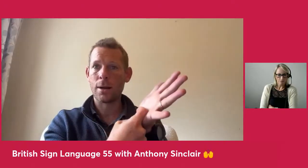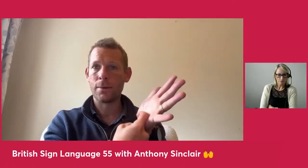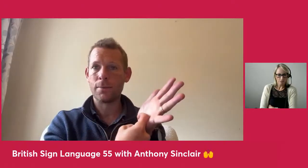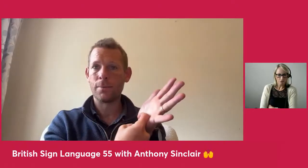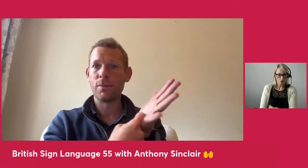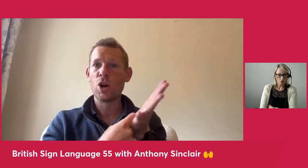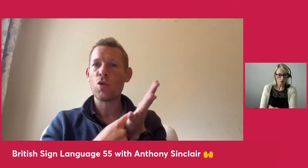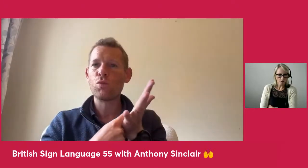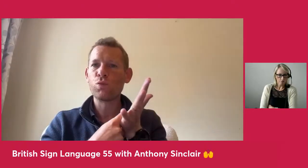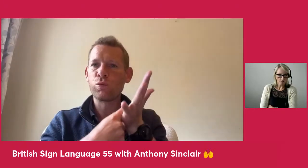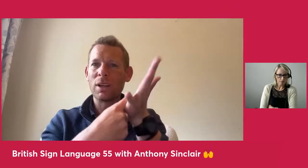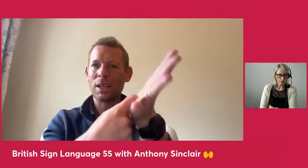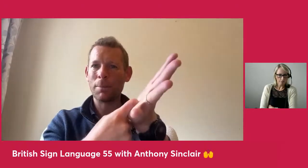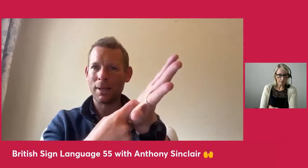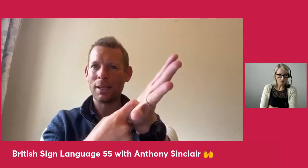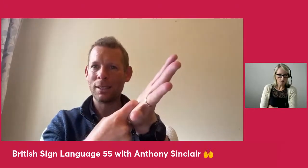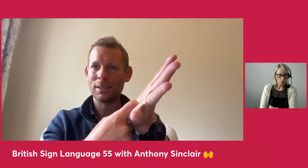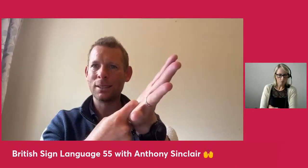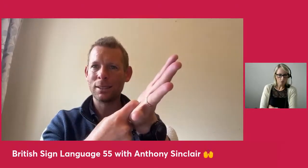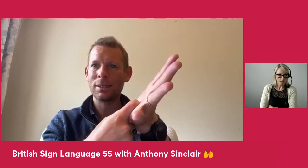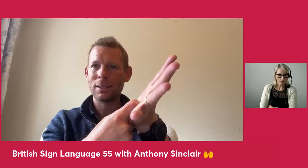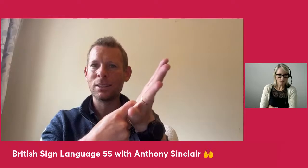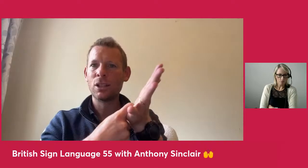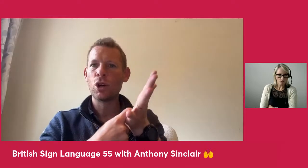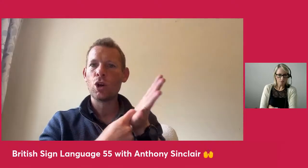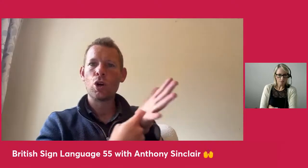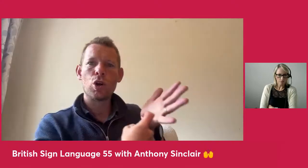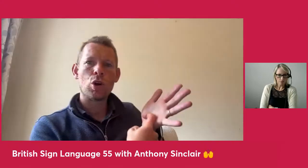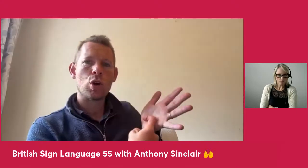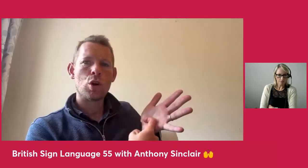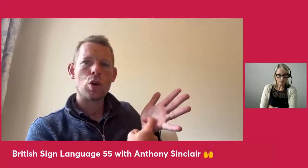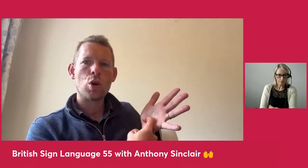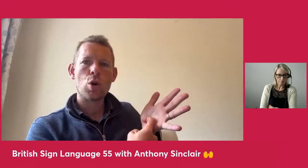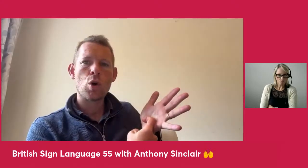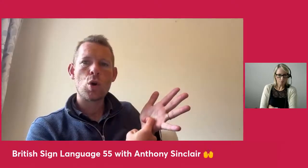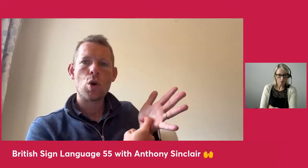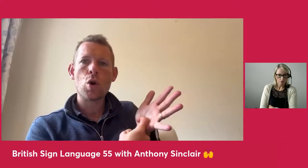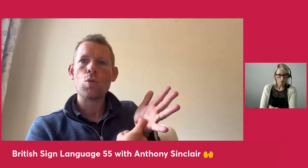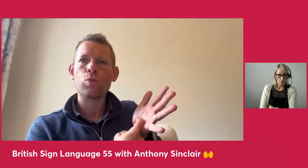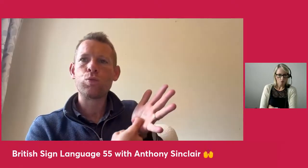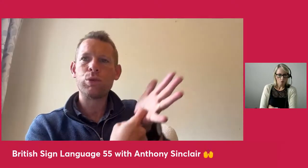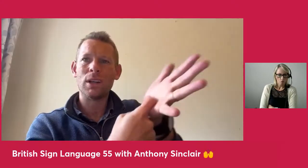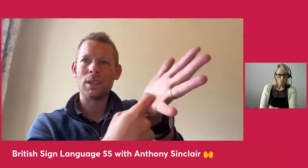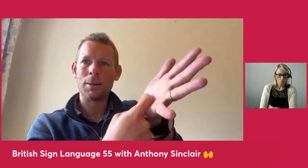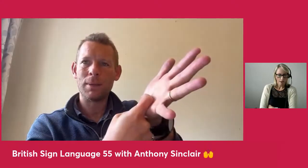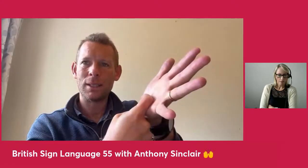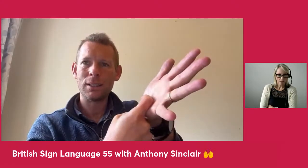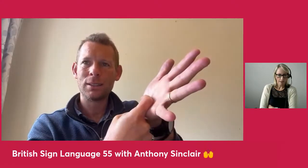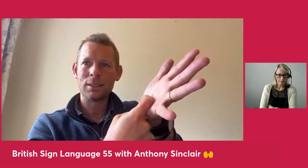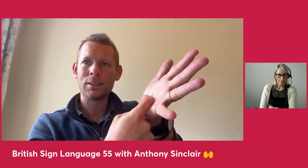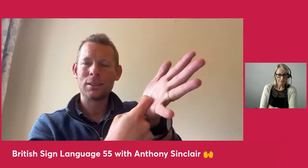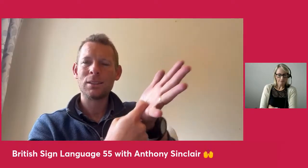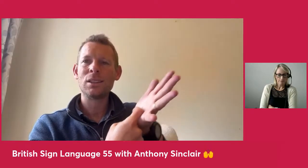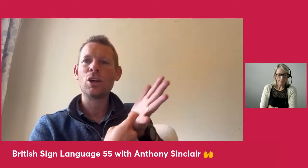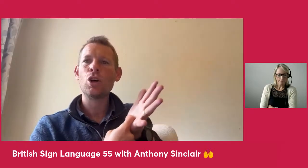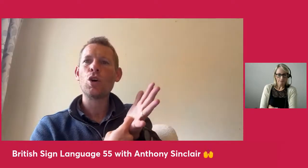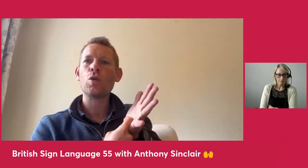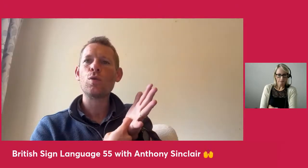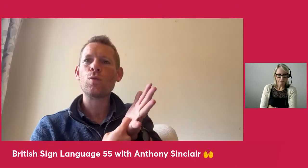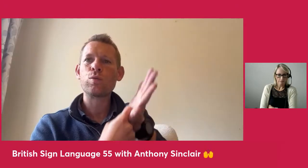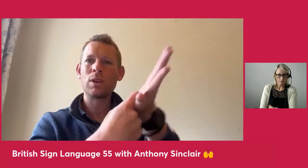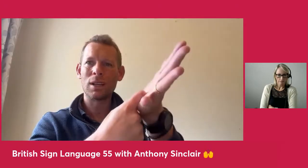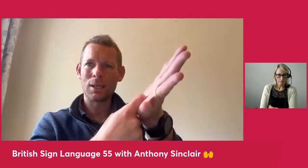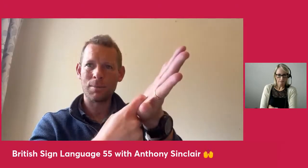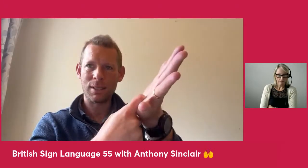recommend. So that's your R, and then you move your hand outwards. So that's the sign for recommend.